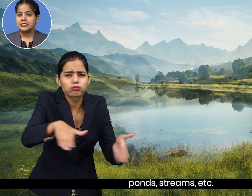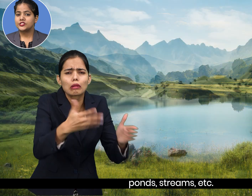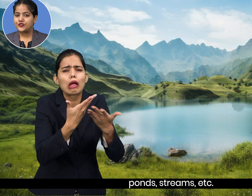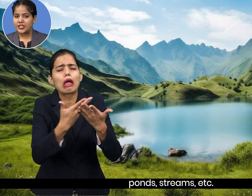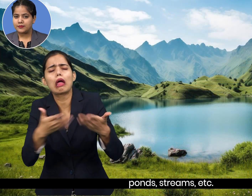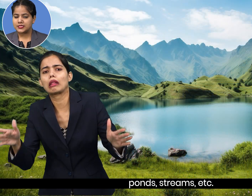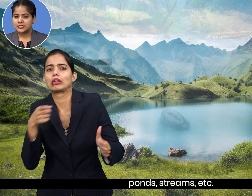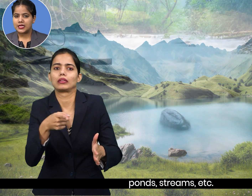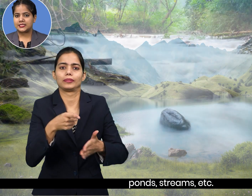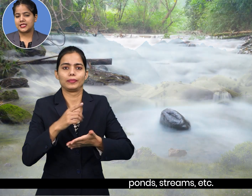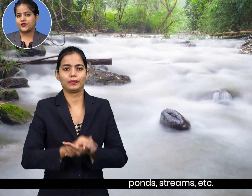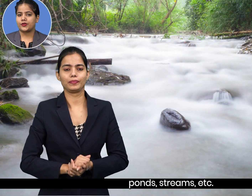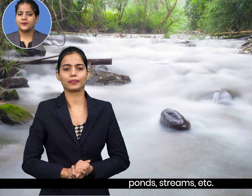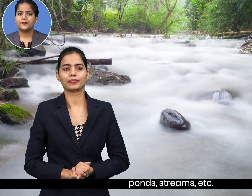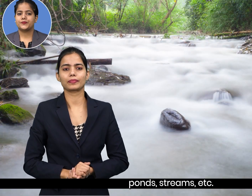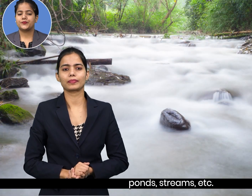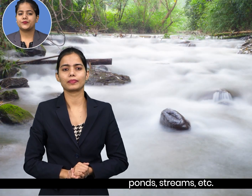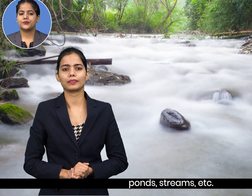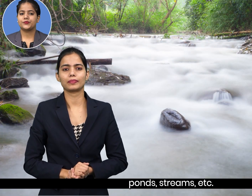ponds, streams, etc.